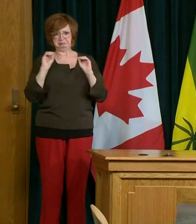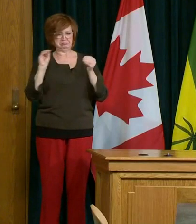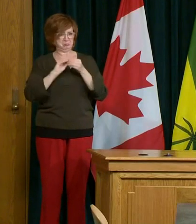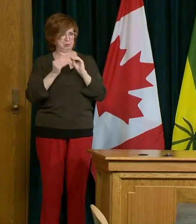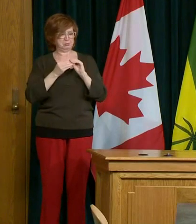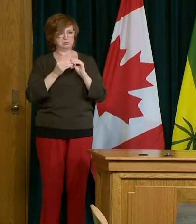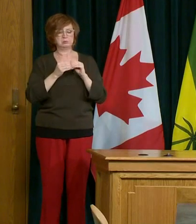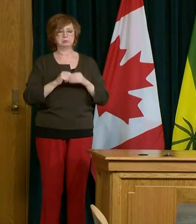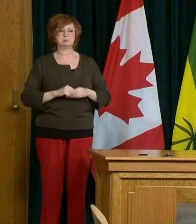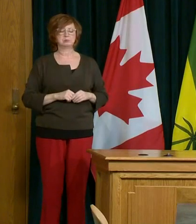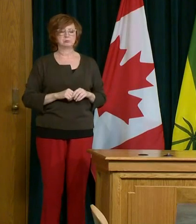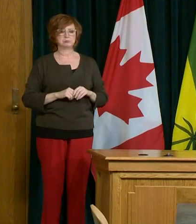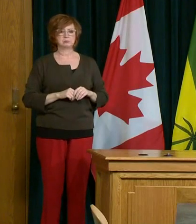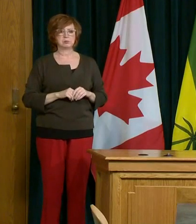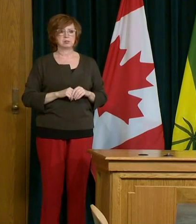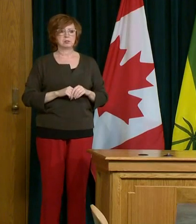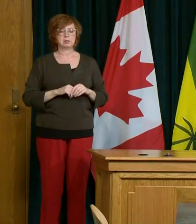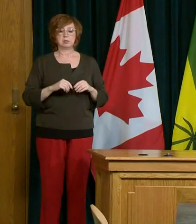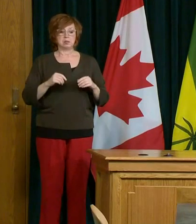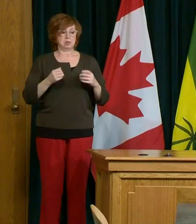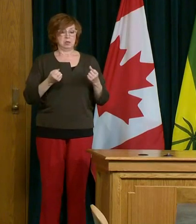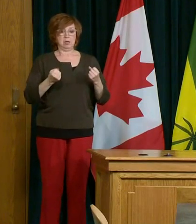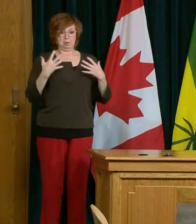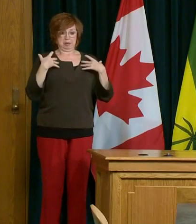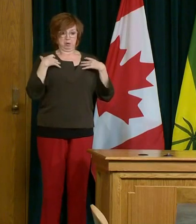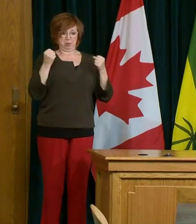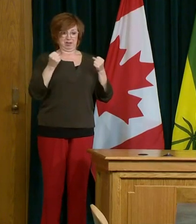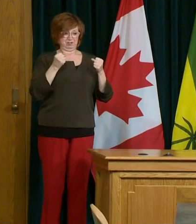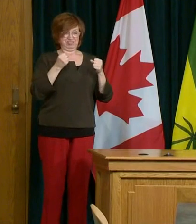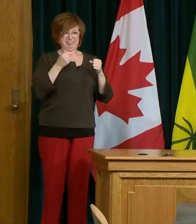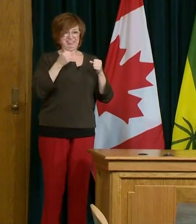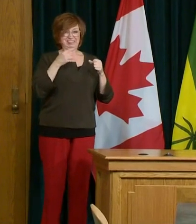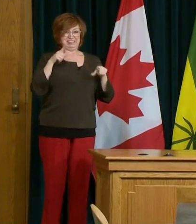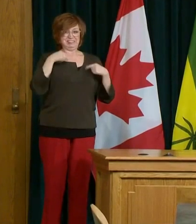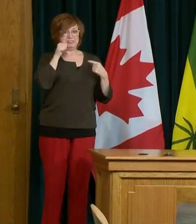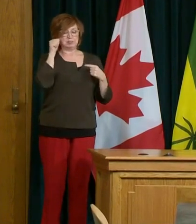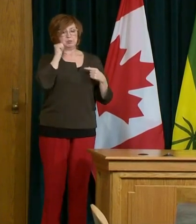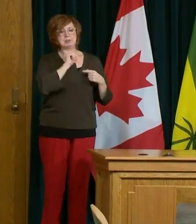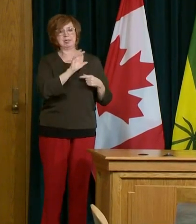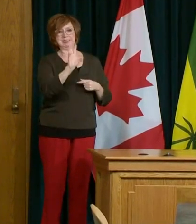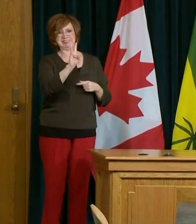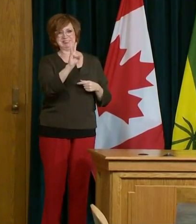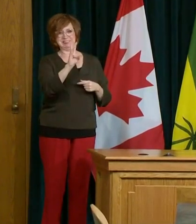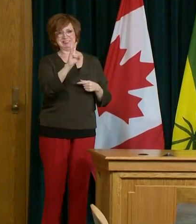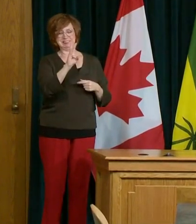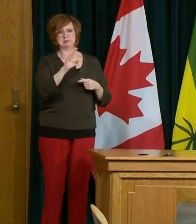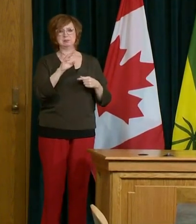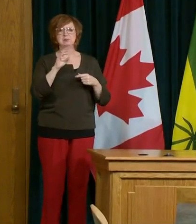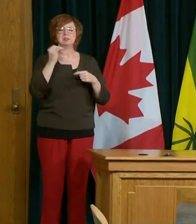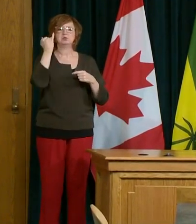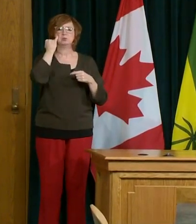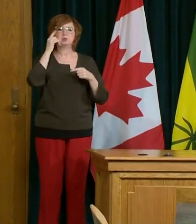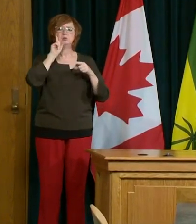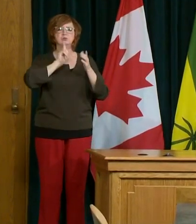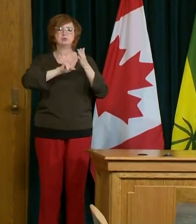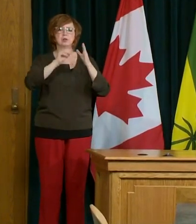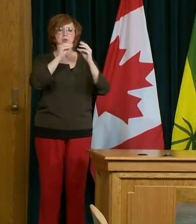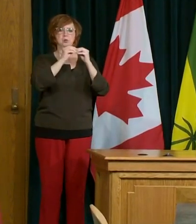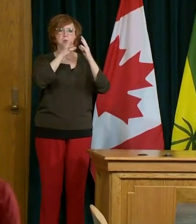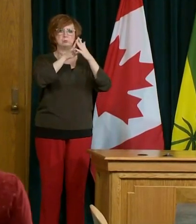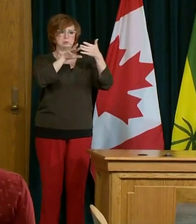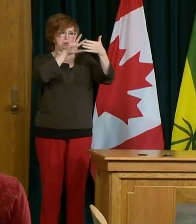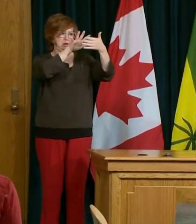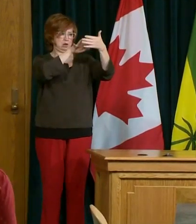6 more people have recovered, and we understand, as we looked at the table on the website, that because most of the cases in the northwest are